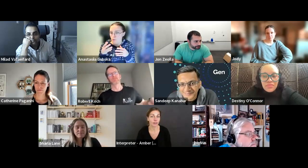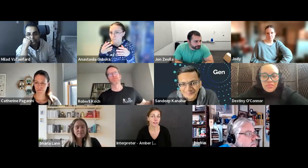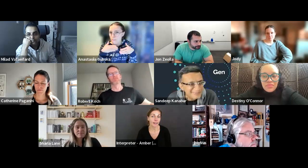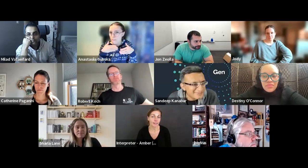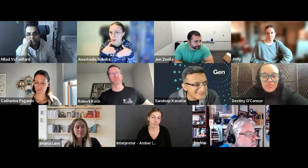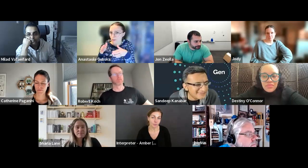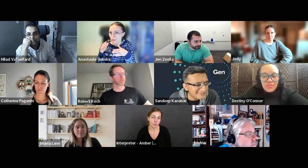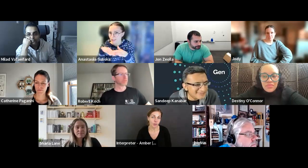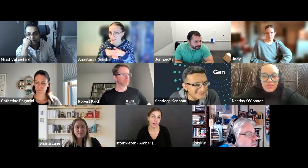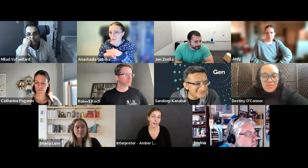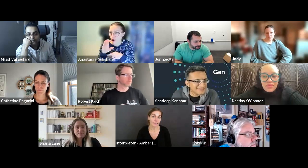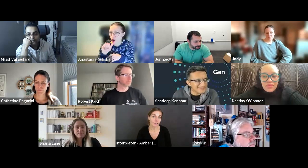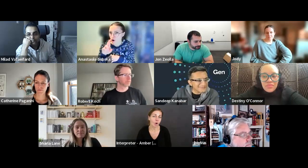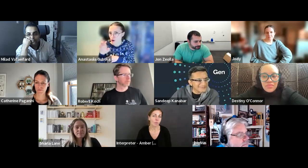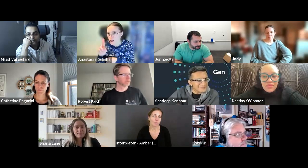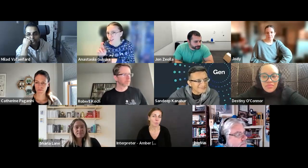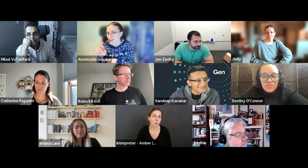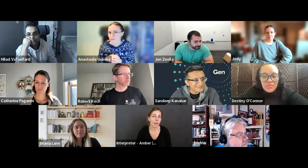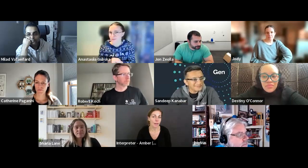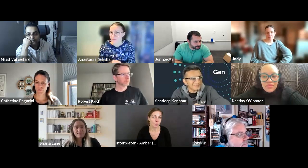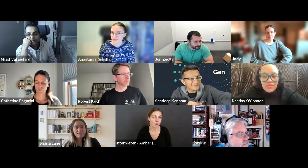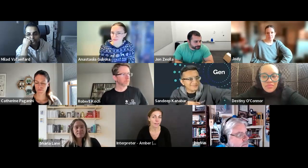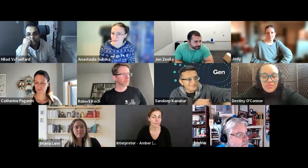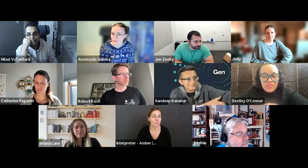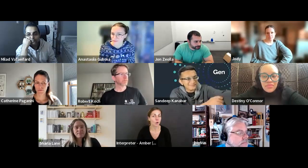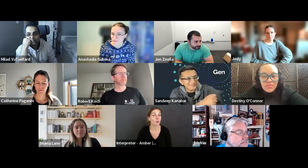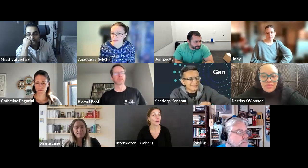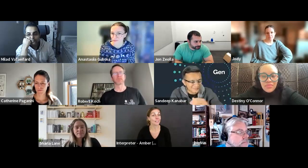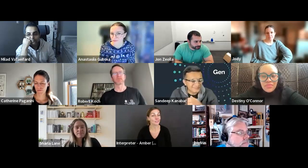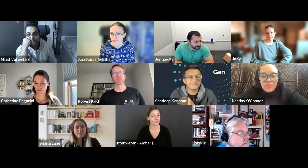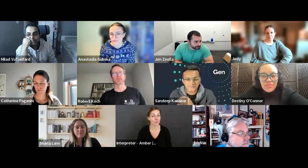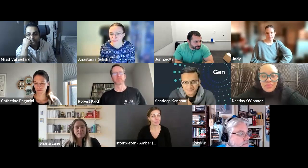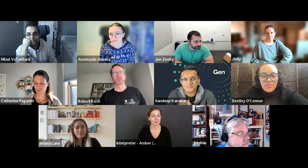are accessible and open up more pathways and more